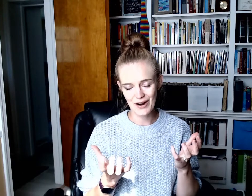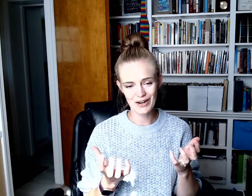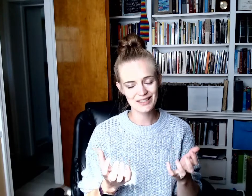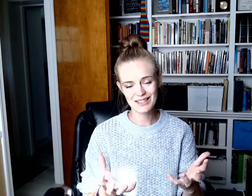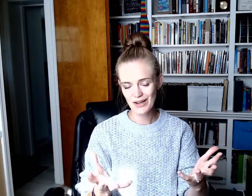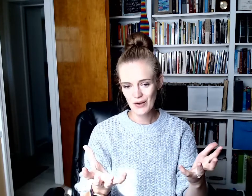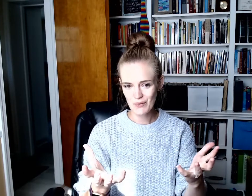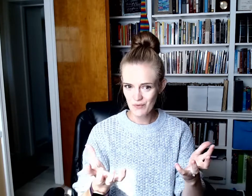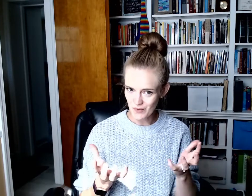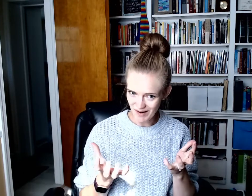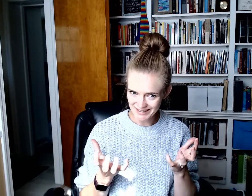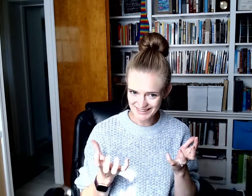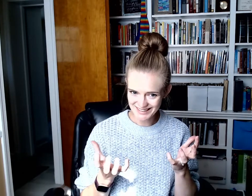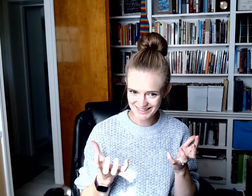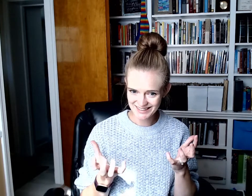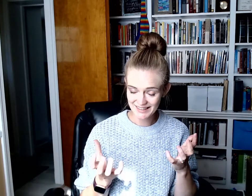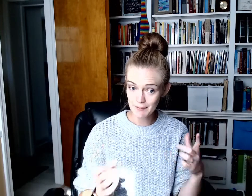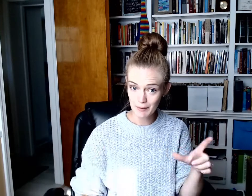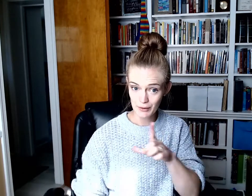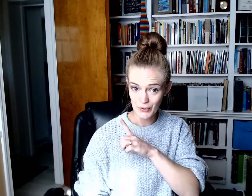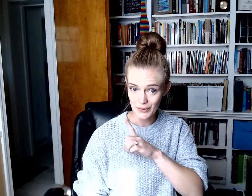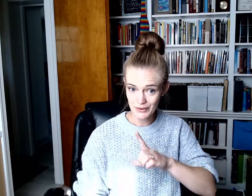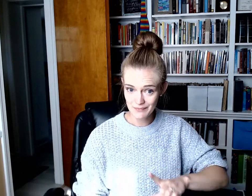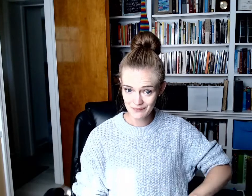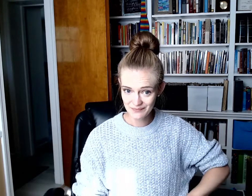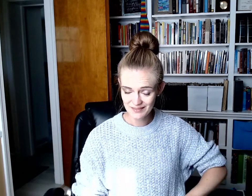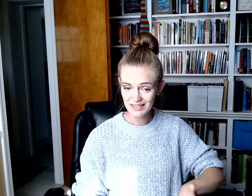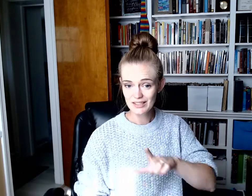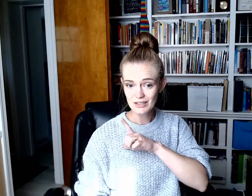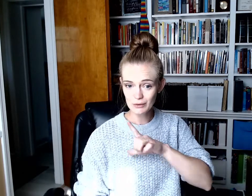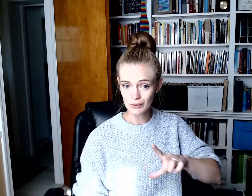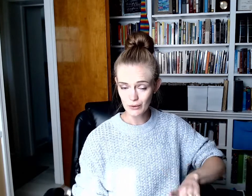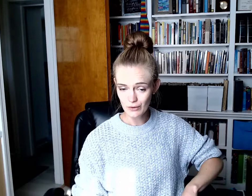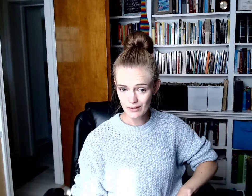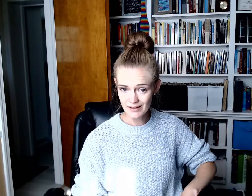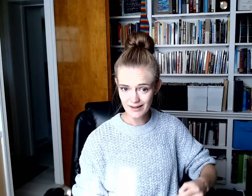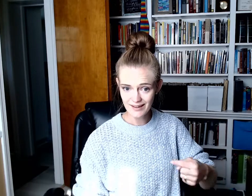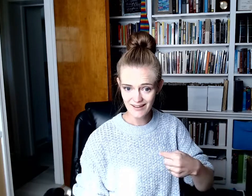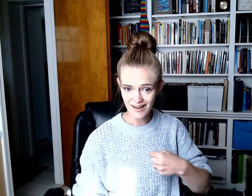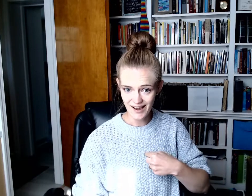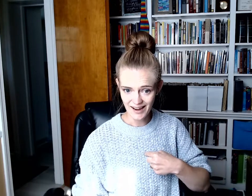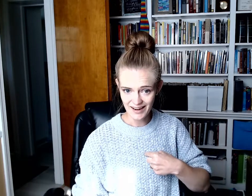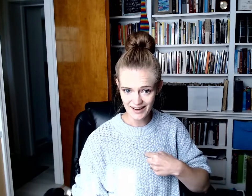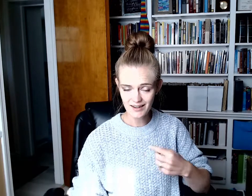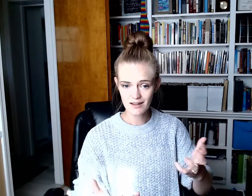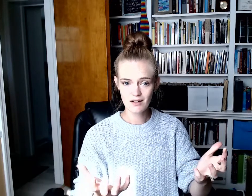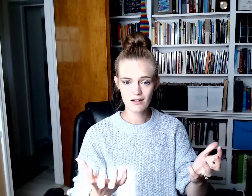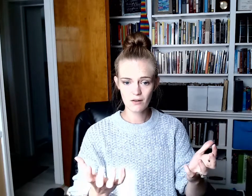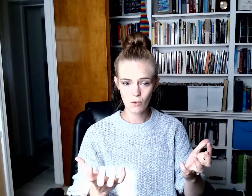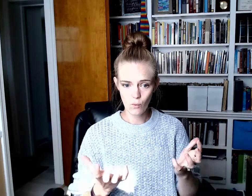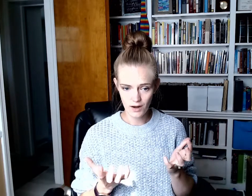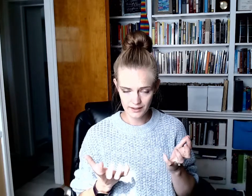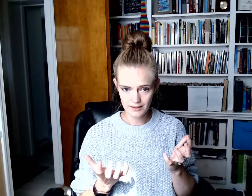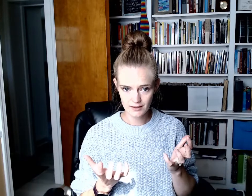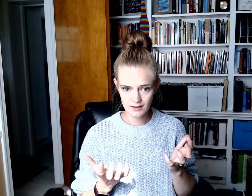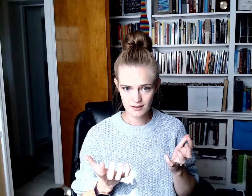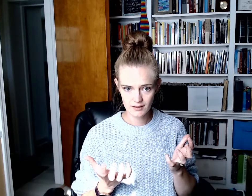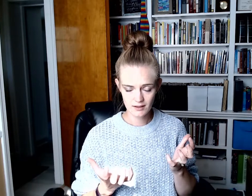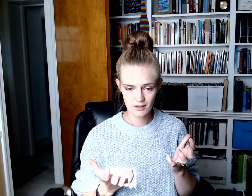heart. Want. Remember, Lord. So, Lord, I want